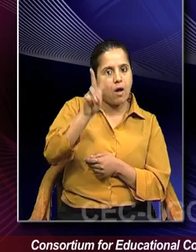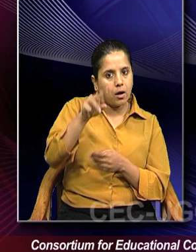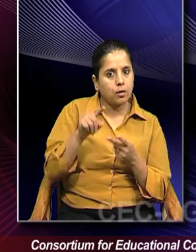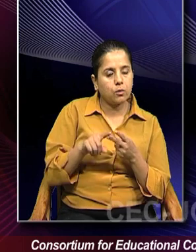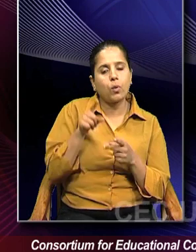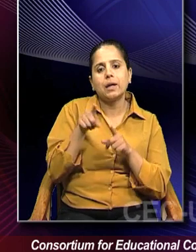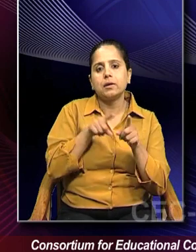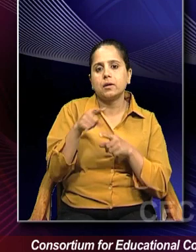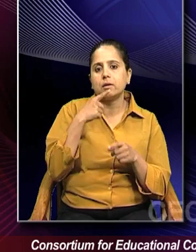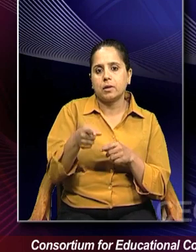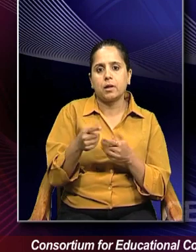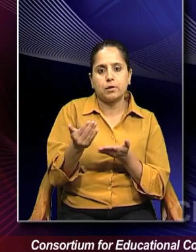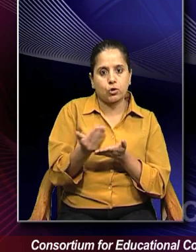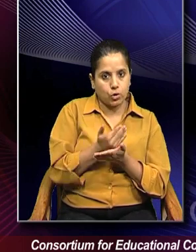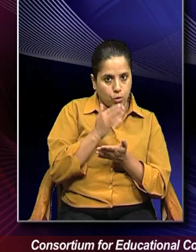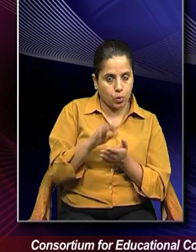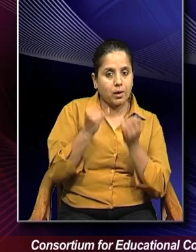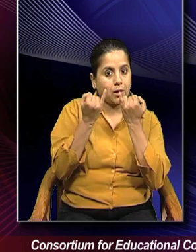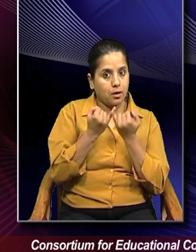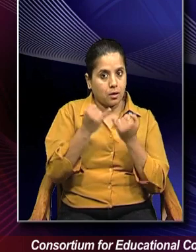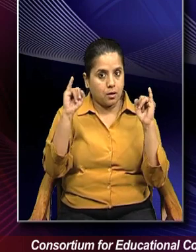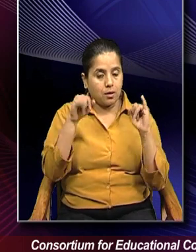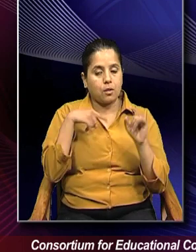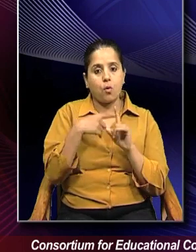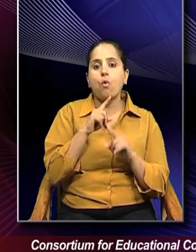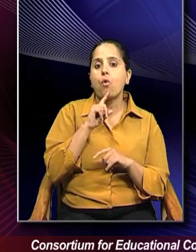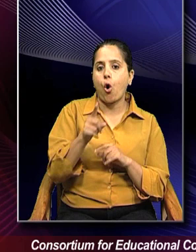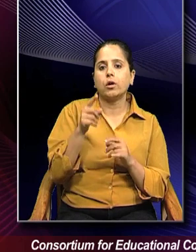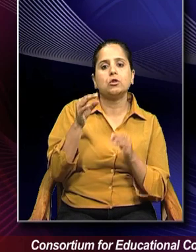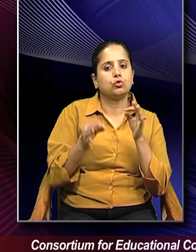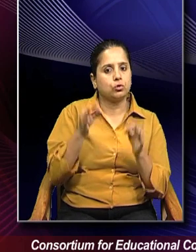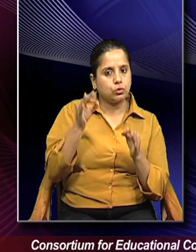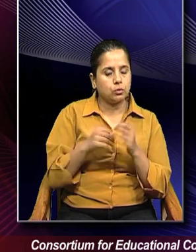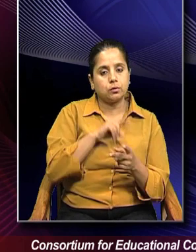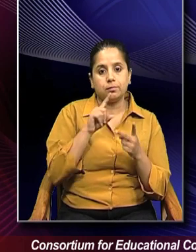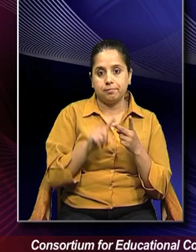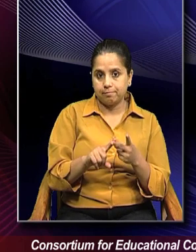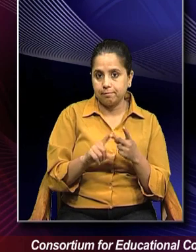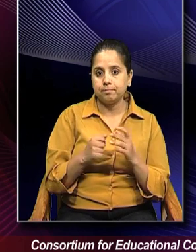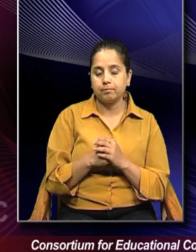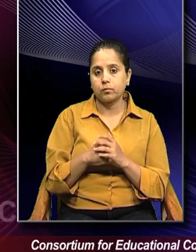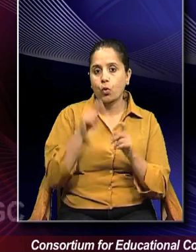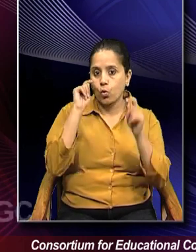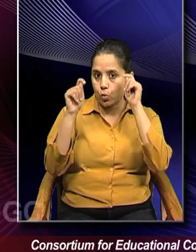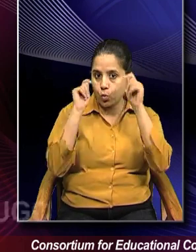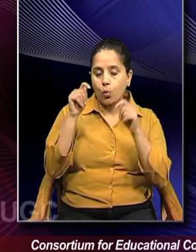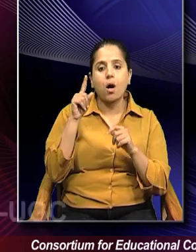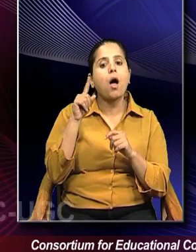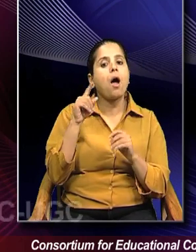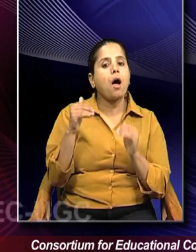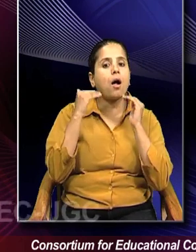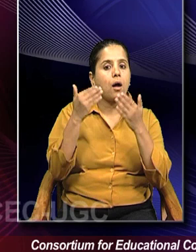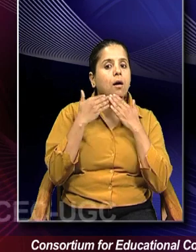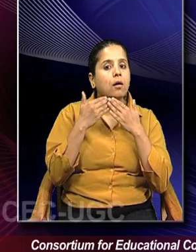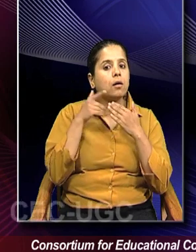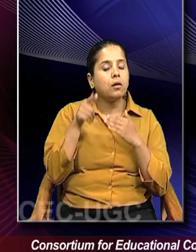for example, security, independence, order and justice. Second, role of IR scholars is